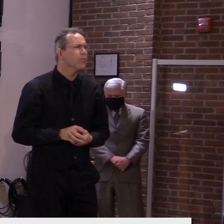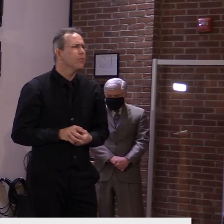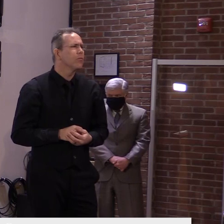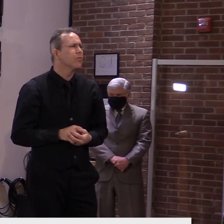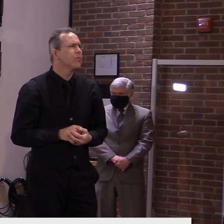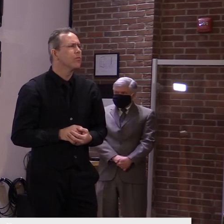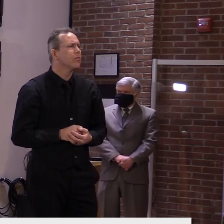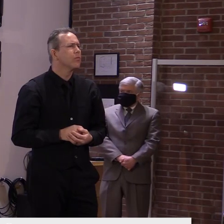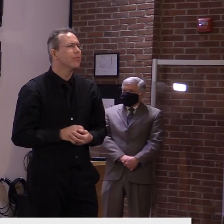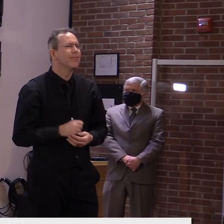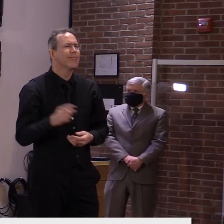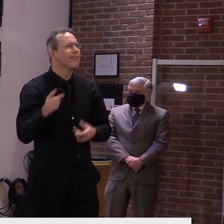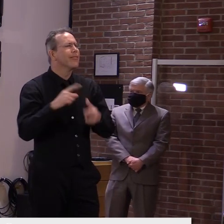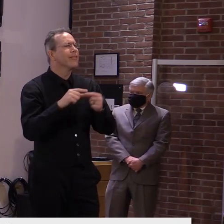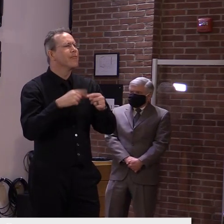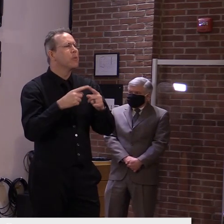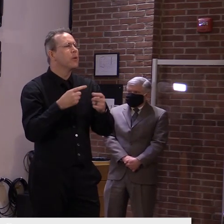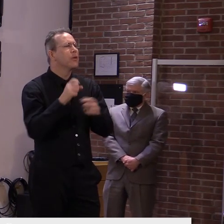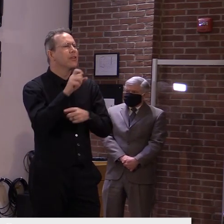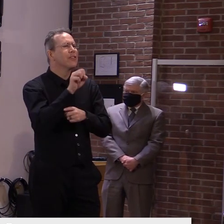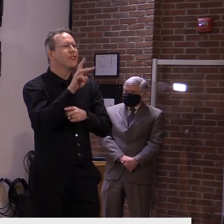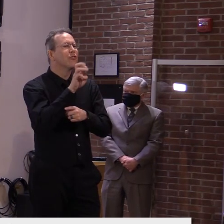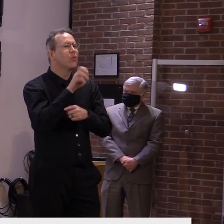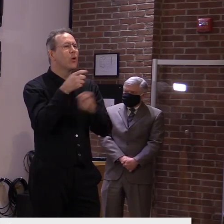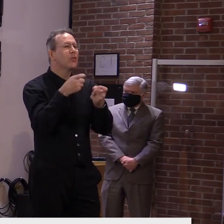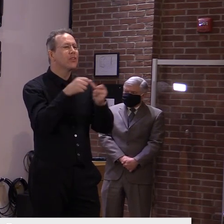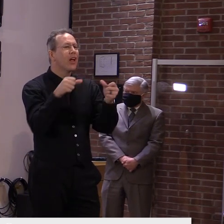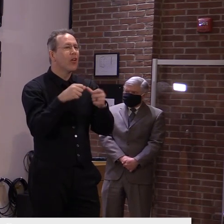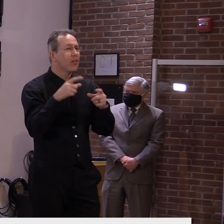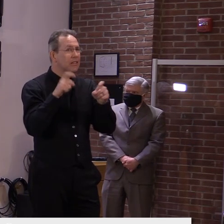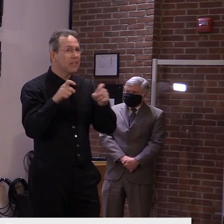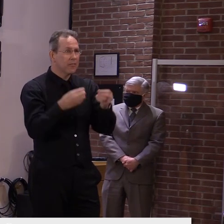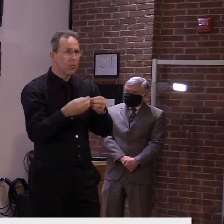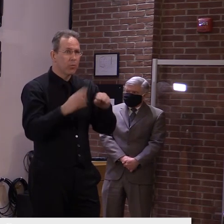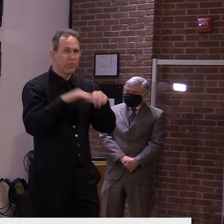How big of an uptick, and do you have any idea why?